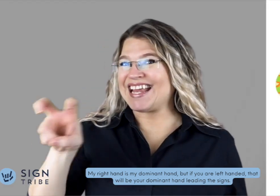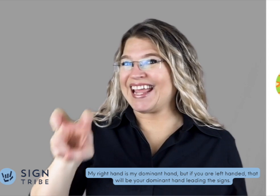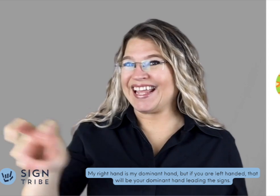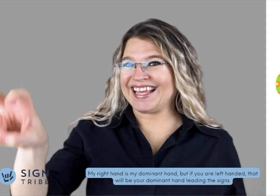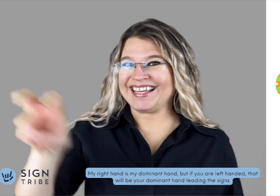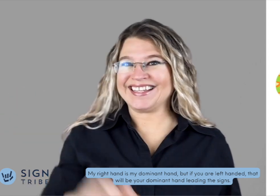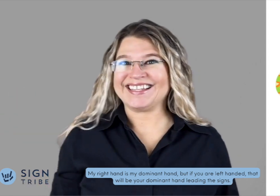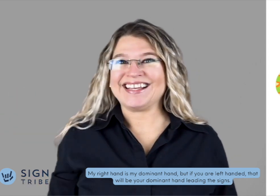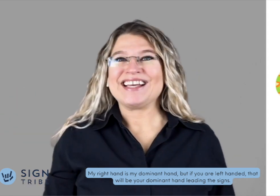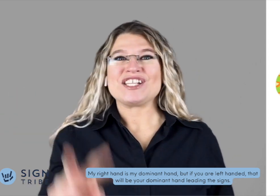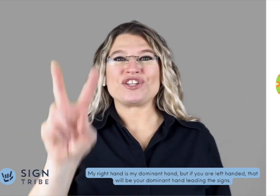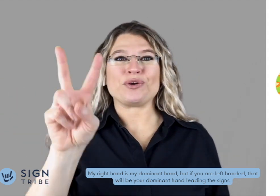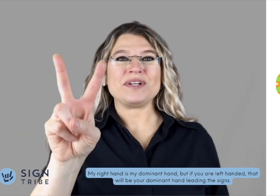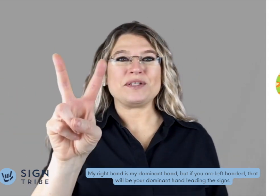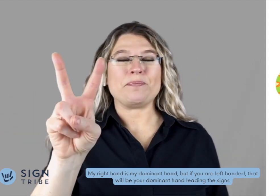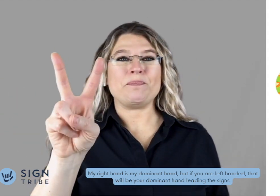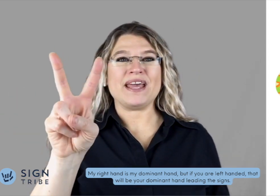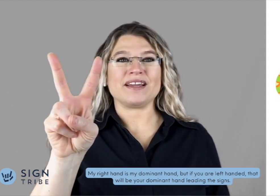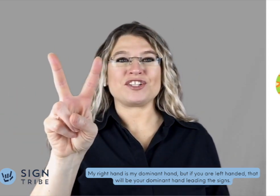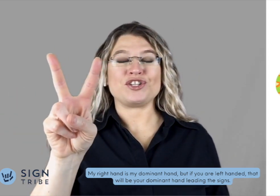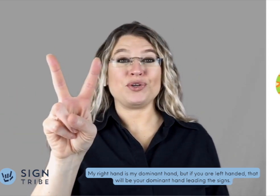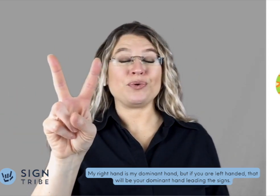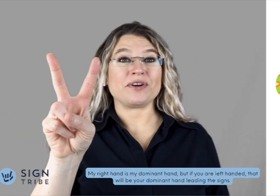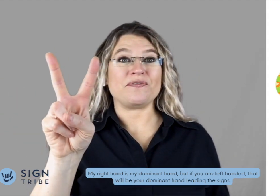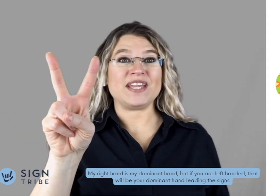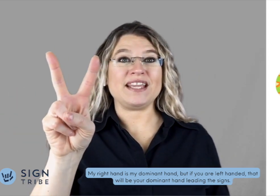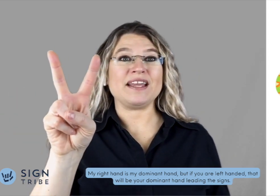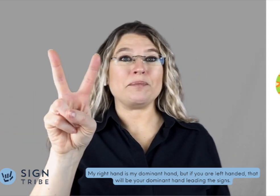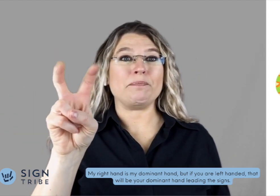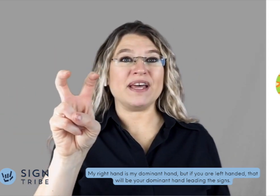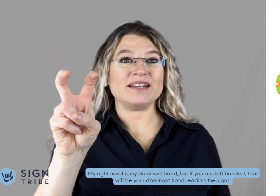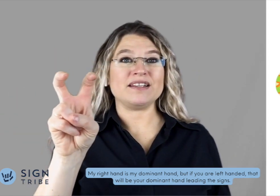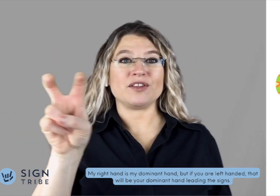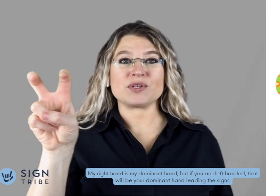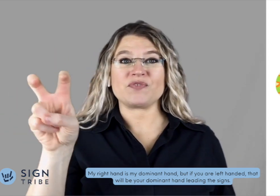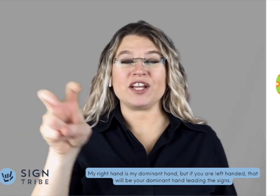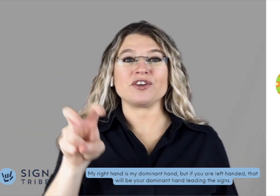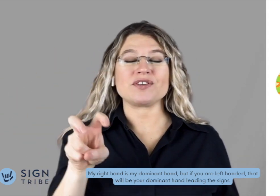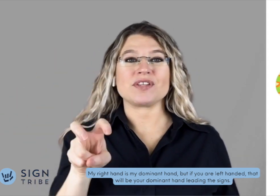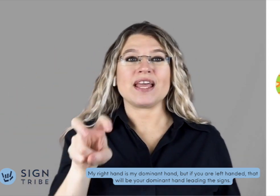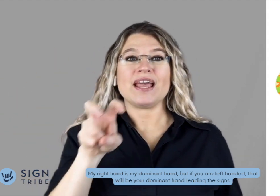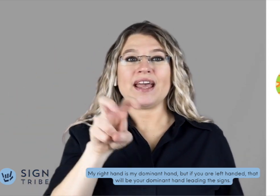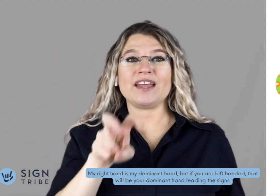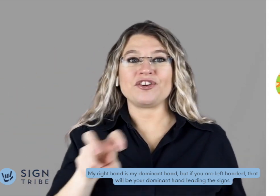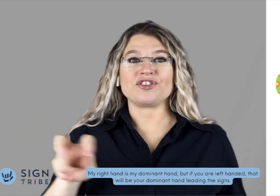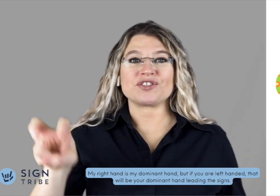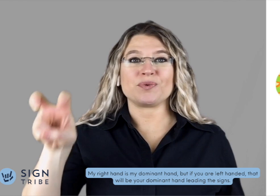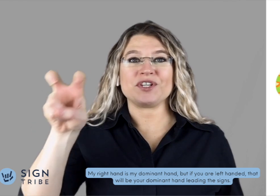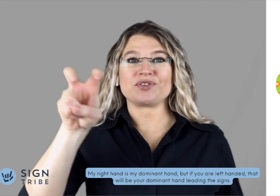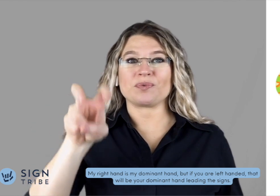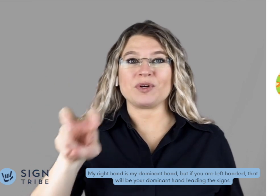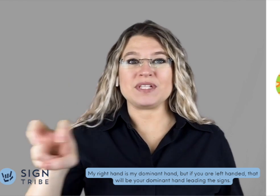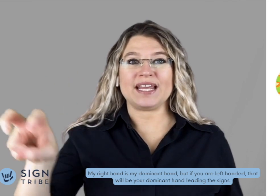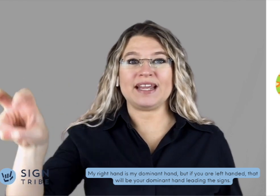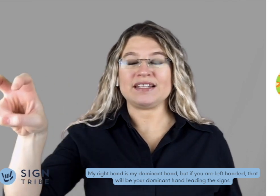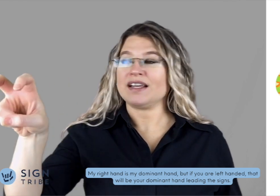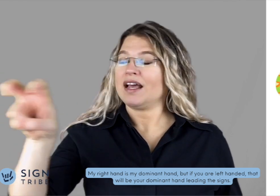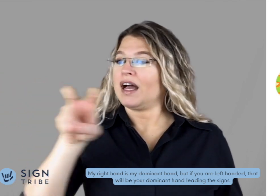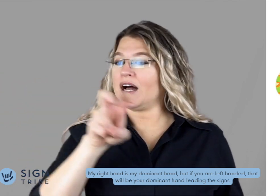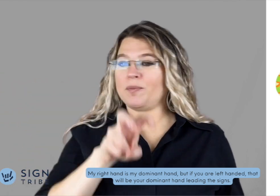Snake. So you're going to make a 2 or a V and bend those fingers, and you're just going to rotate up kind